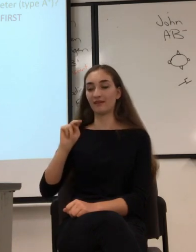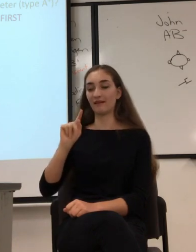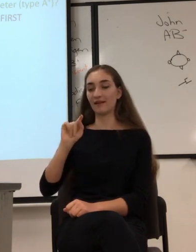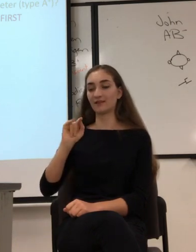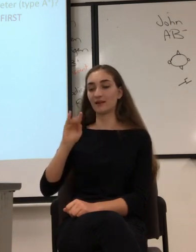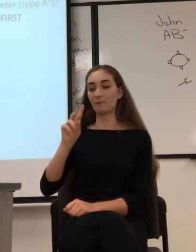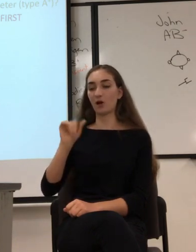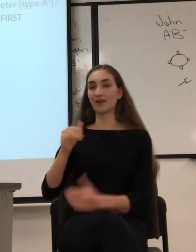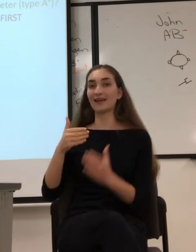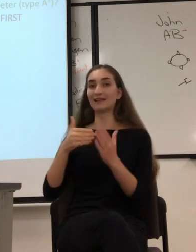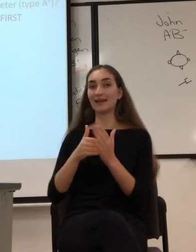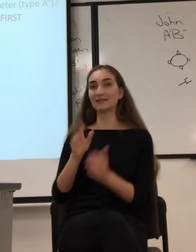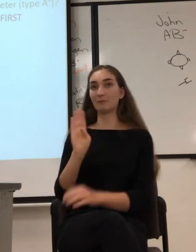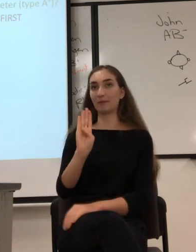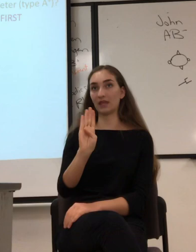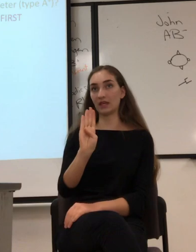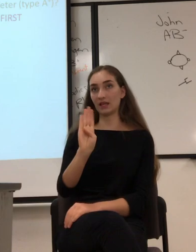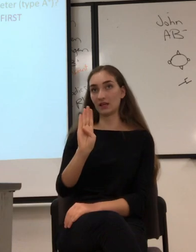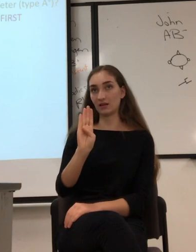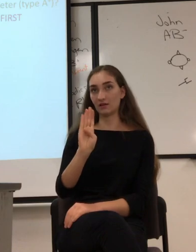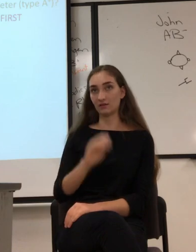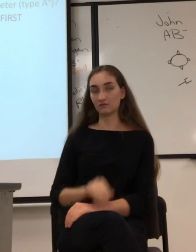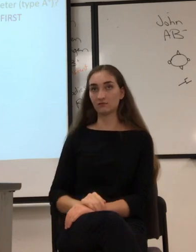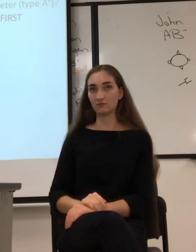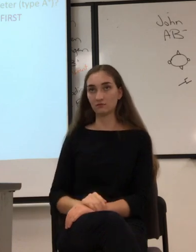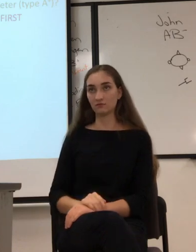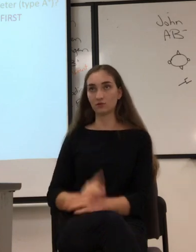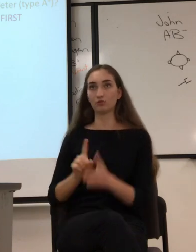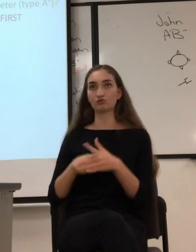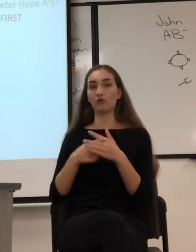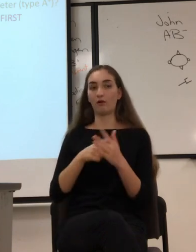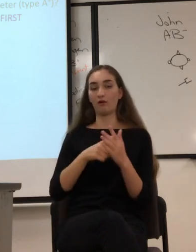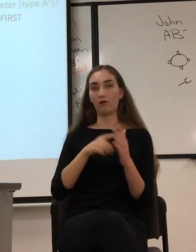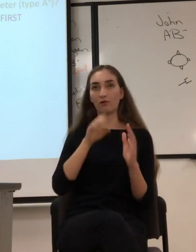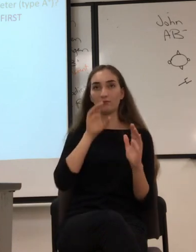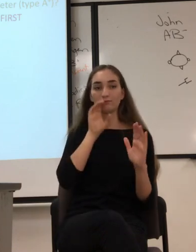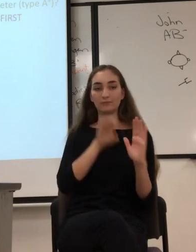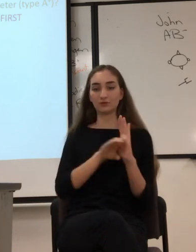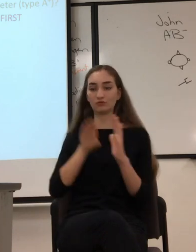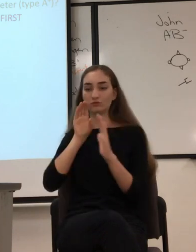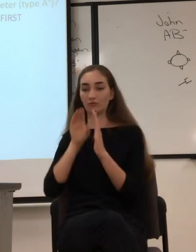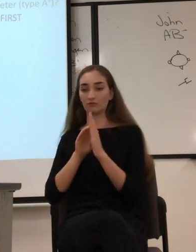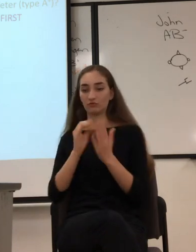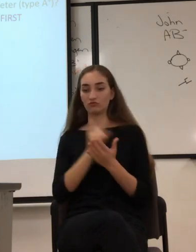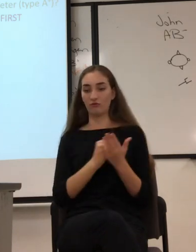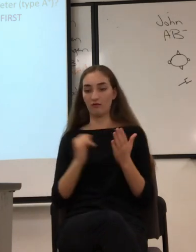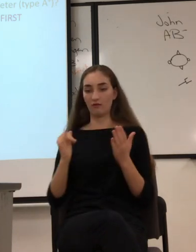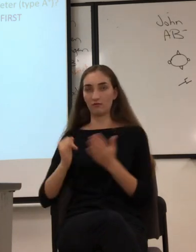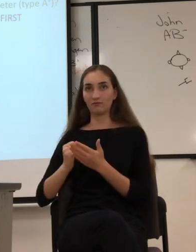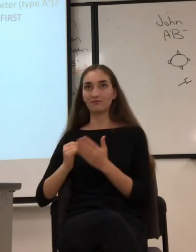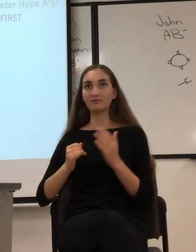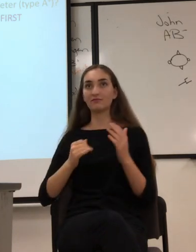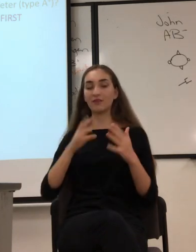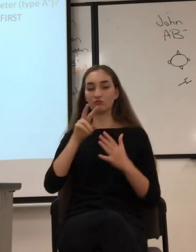antibody there. So, you know, start with that and then read the question, who's the donor in this